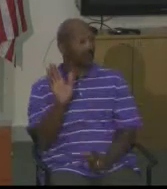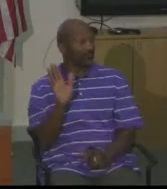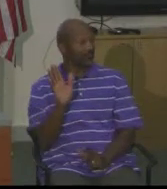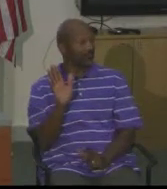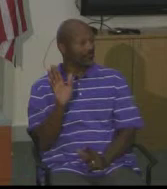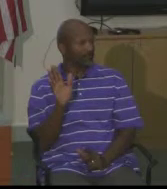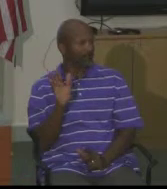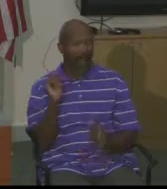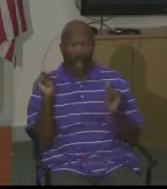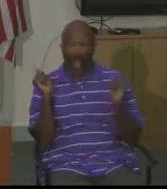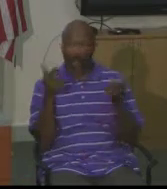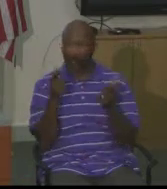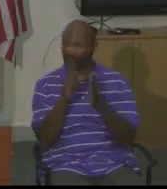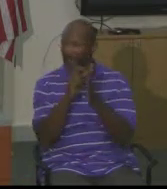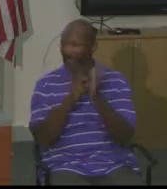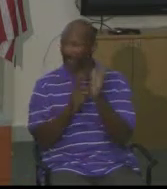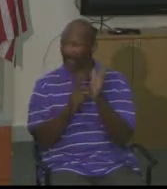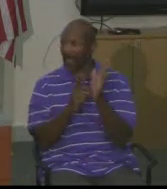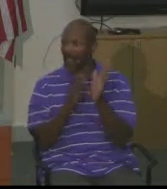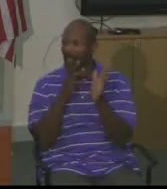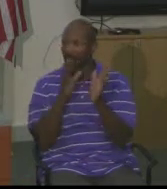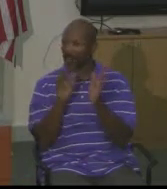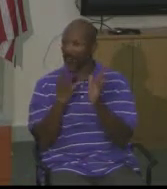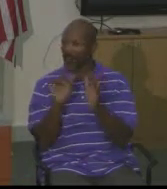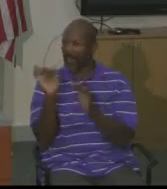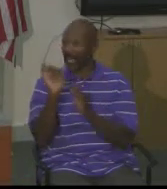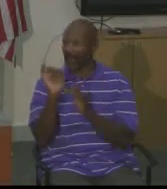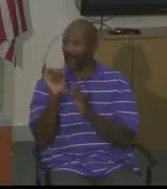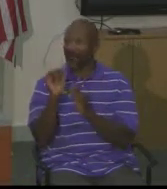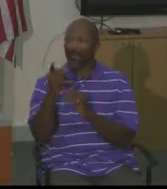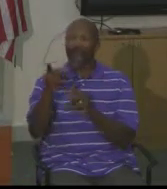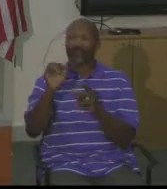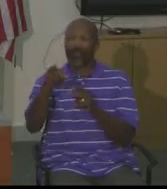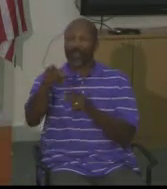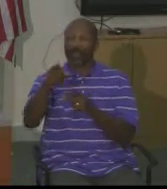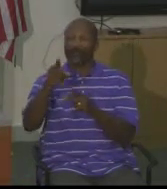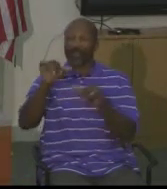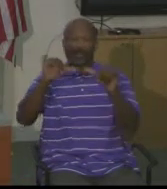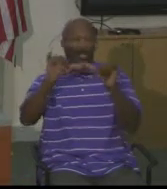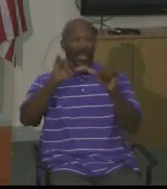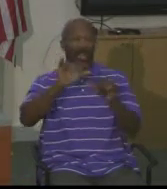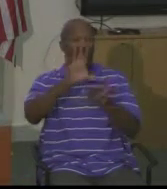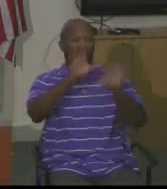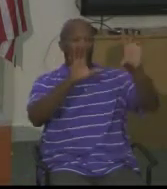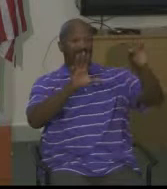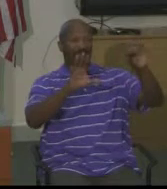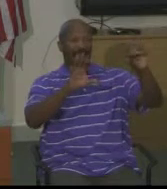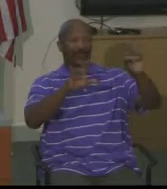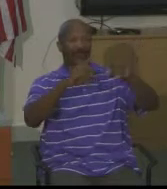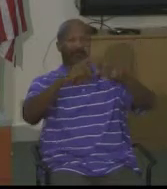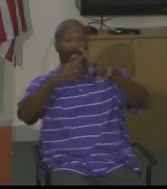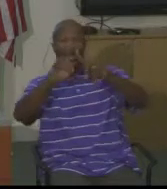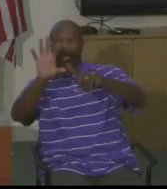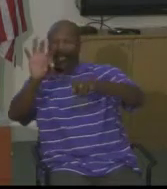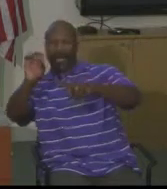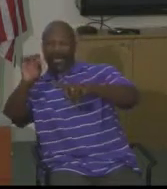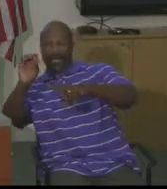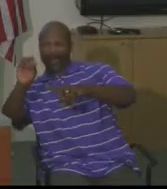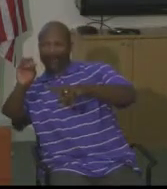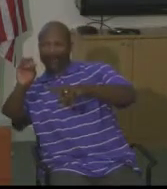classification for each of the designs of the motherboards. And they assume that this 50 by about